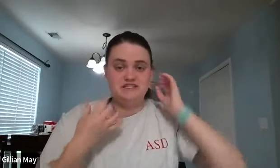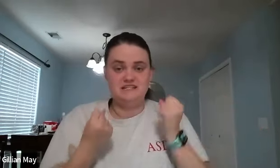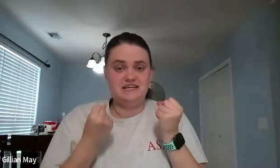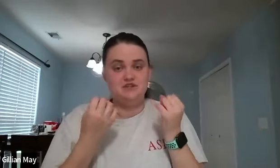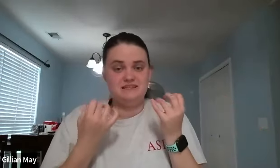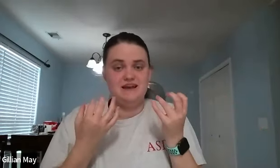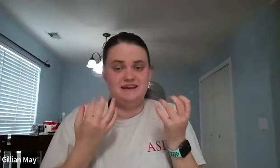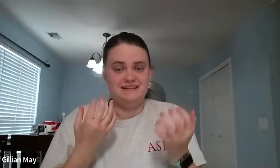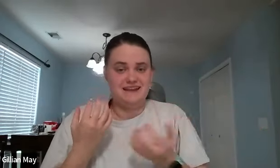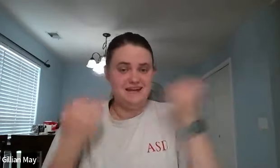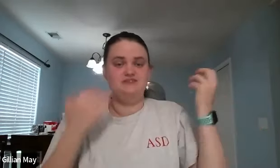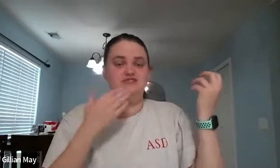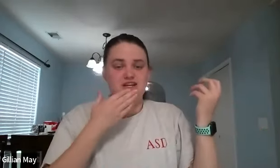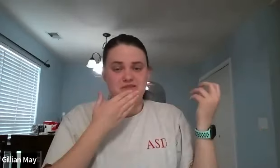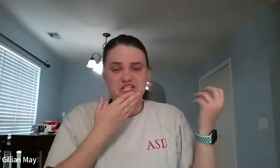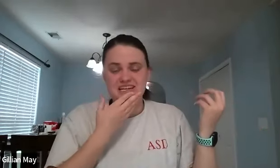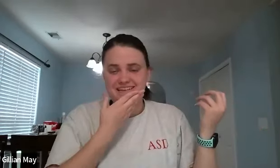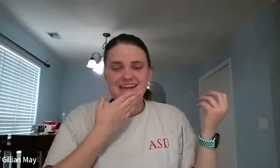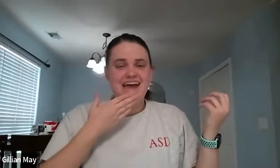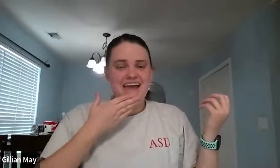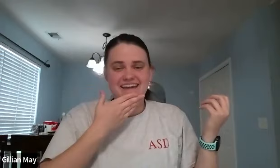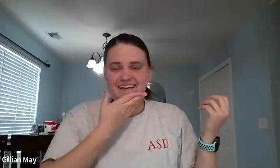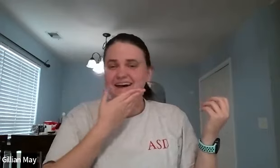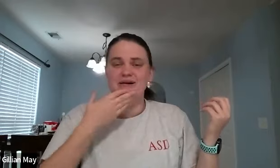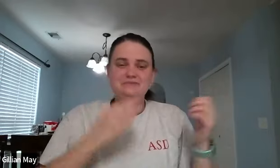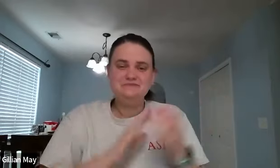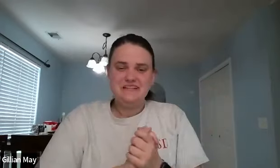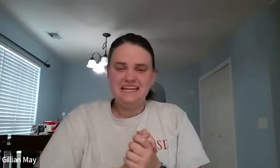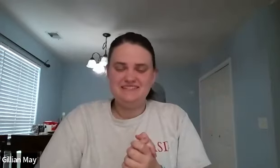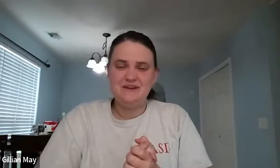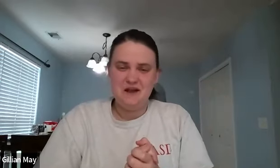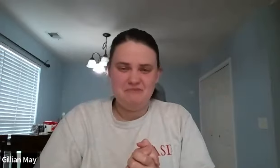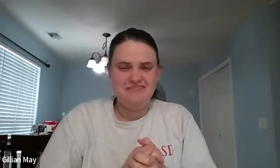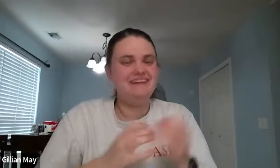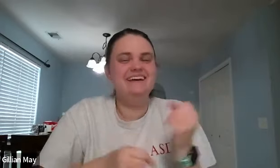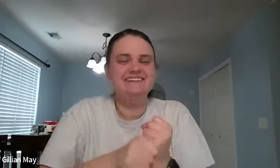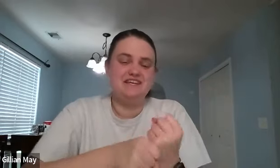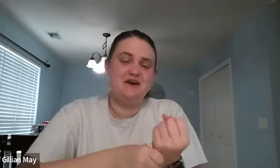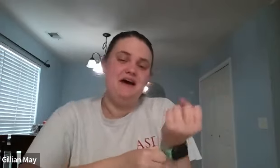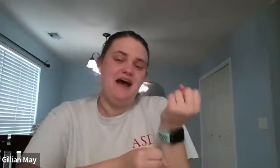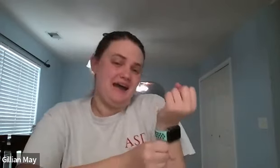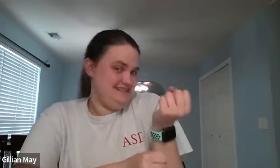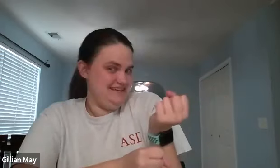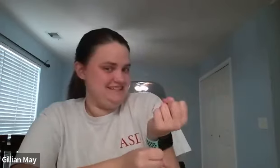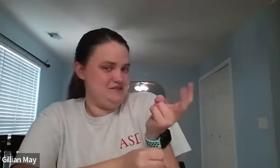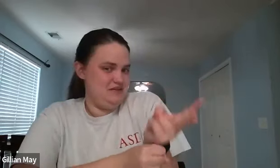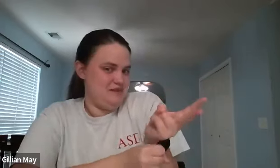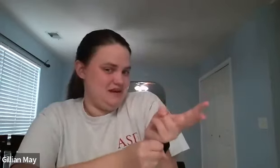because I get so excited and I sign and I'll scratch my chin. And it's a very common thing. So I tend to keep my numbers